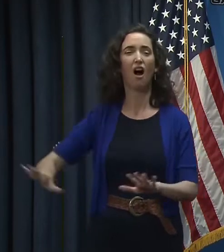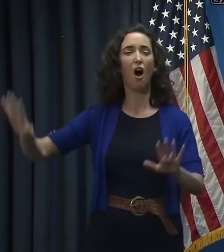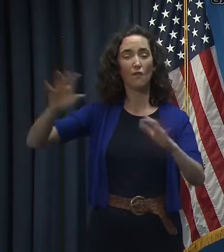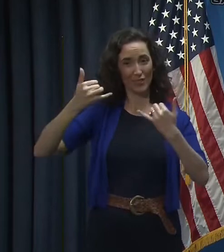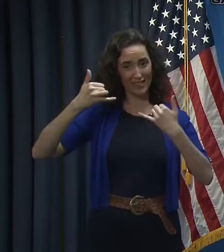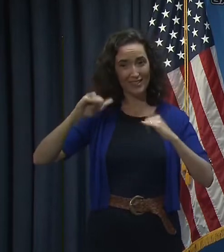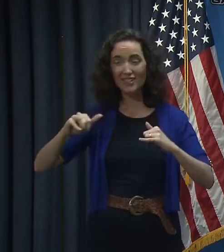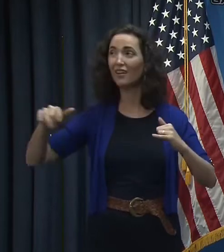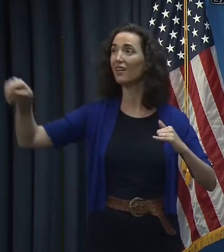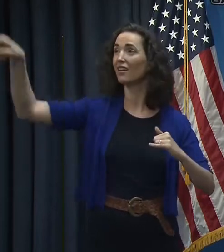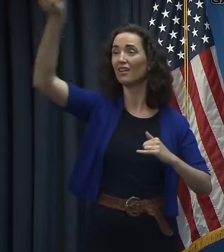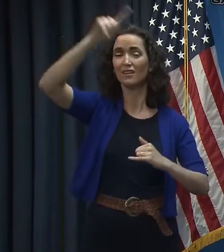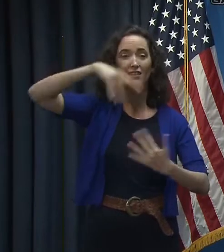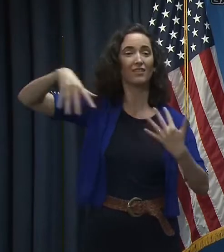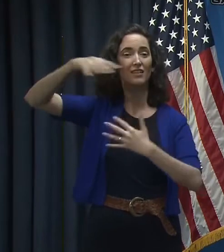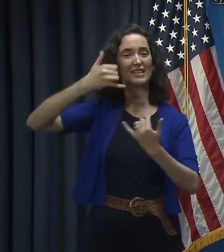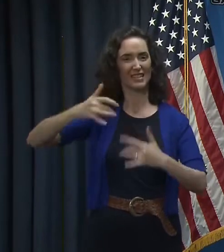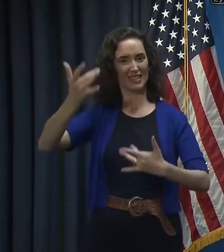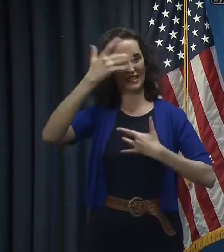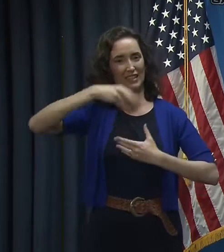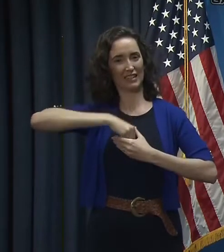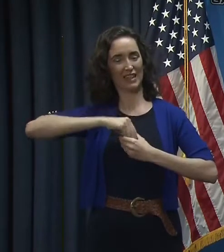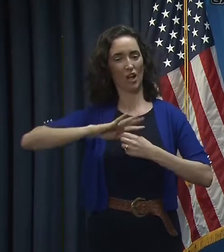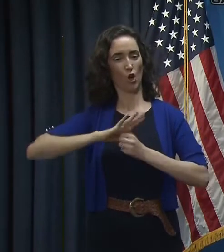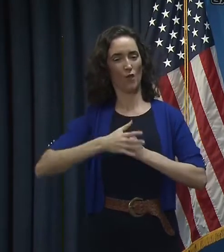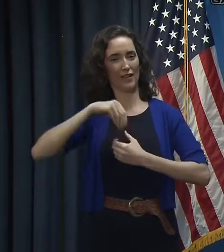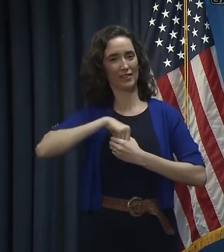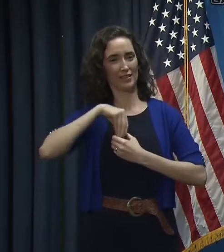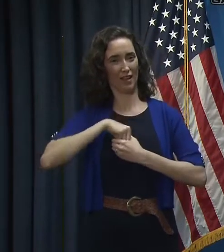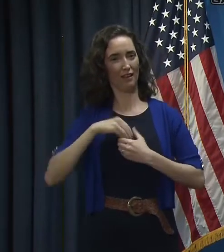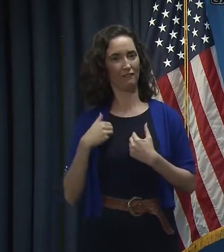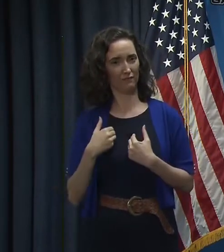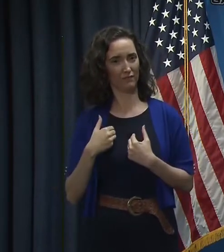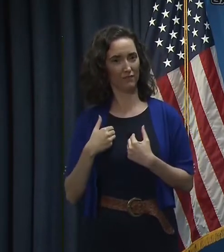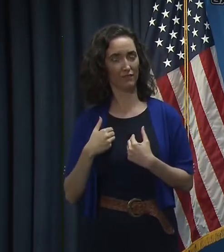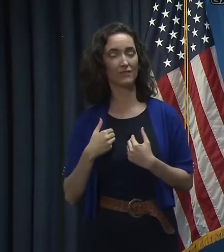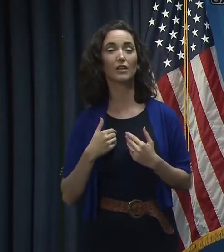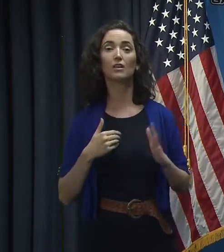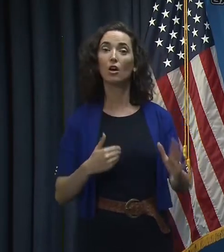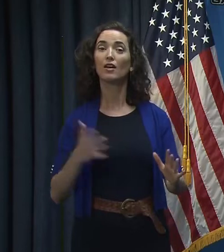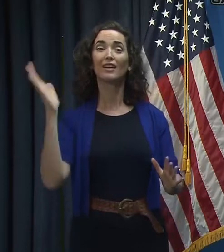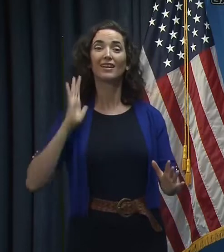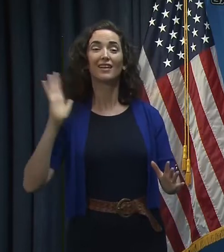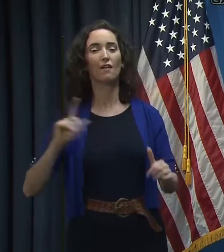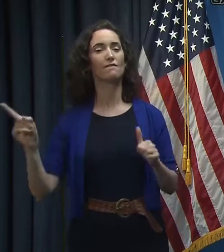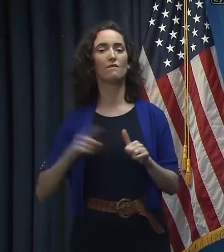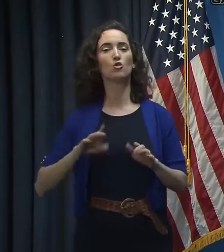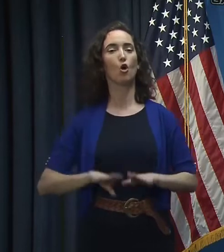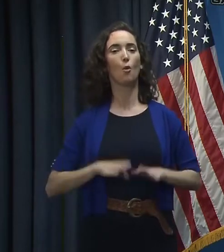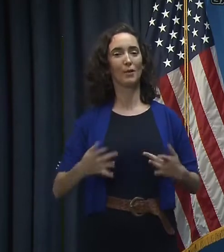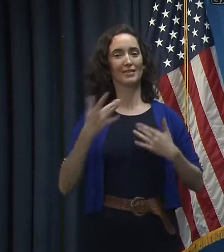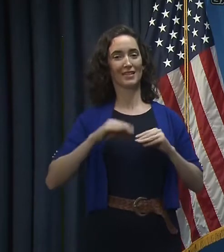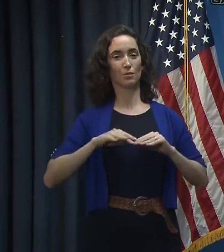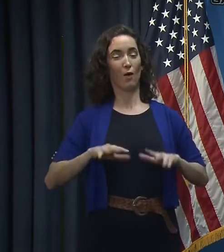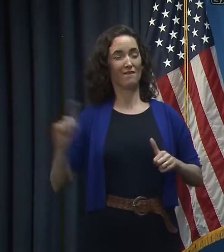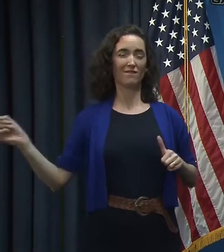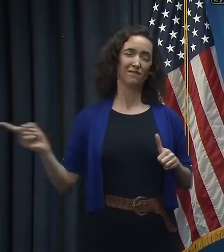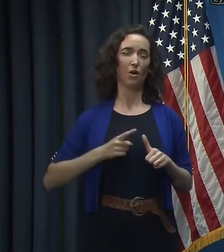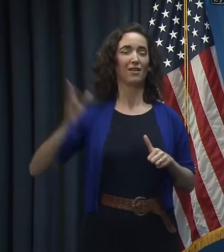still out there and likely infected. And when we think about where we started at the beginning of this epidemic with a few cases leading